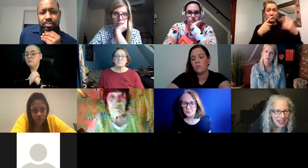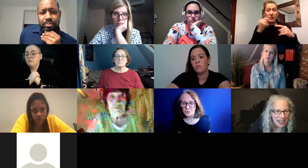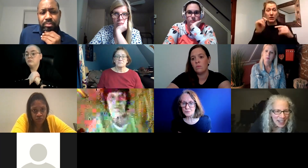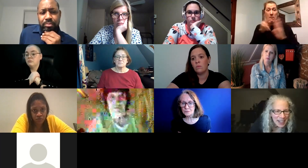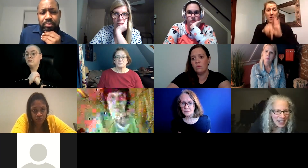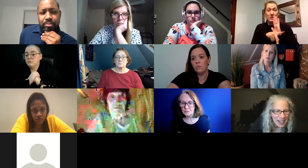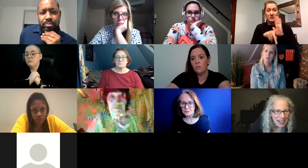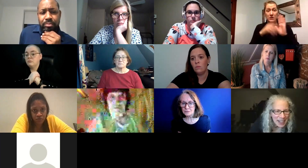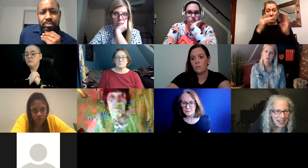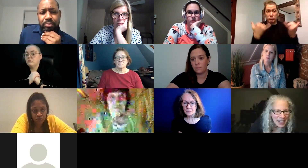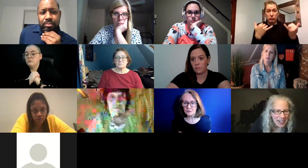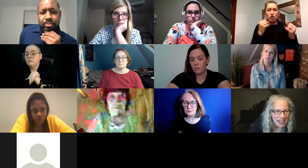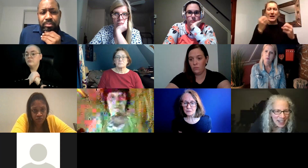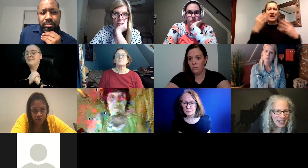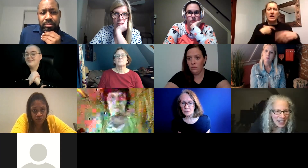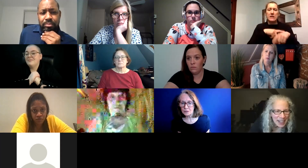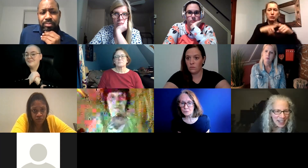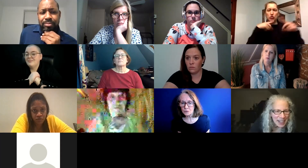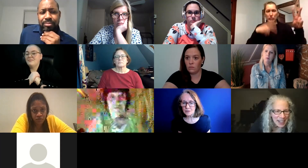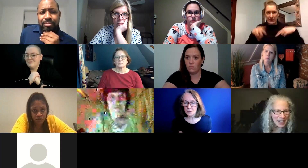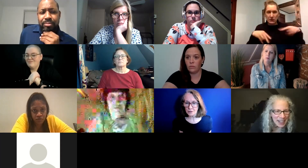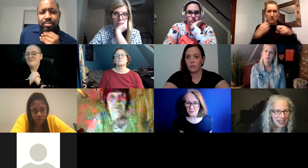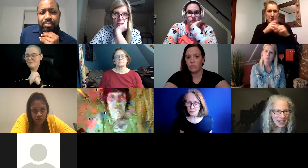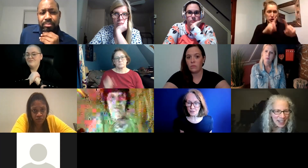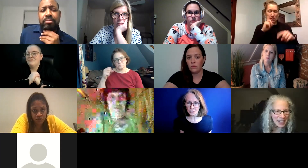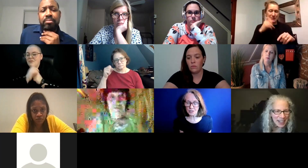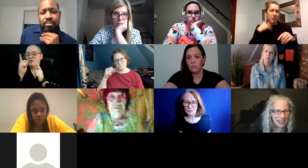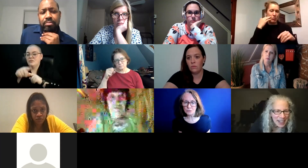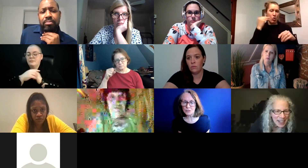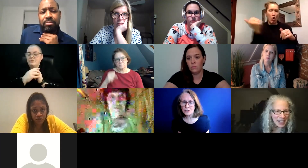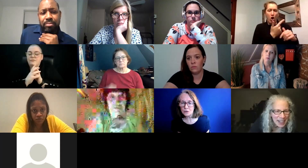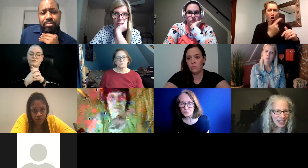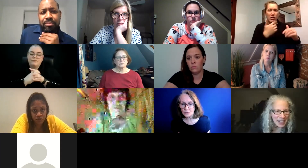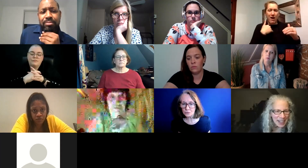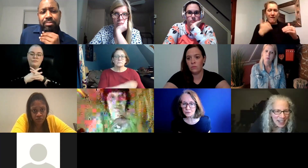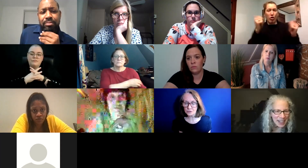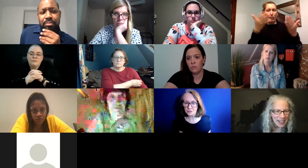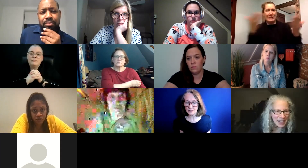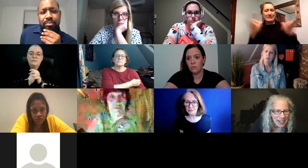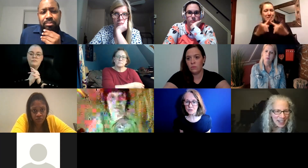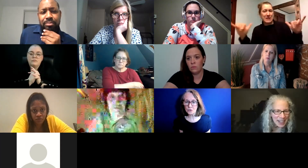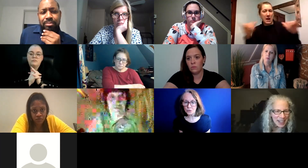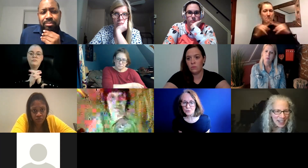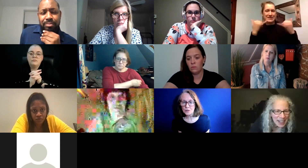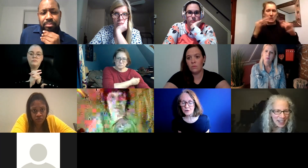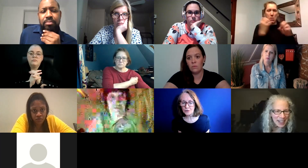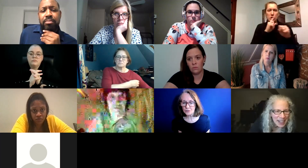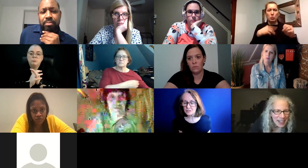example, we will get the policy, we'll have a chance to read it over, we'll understand and know all the things that we need